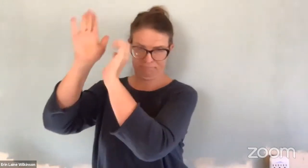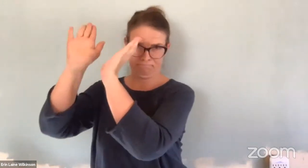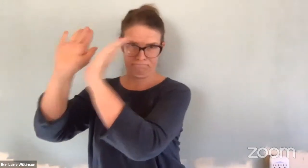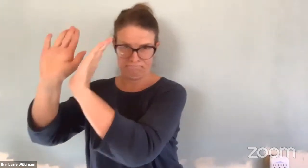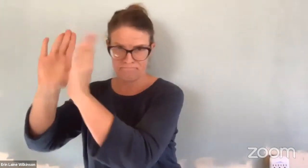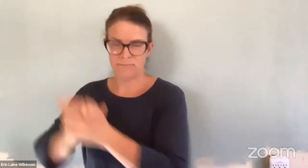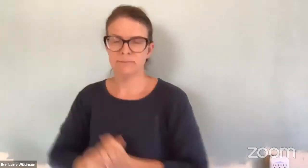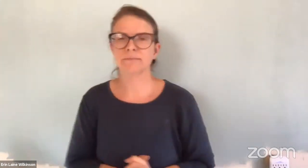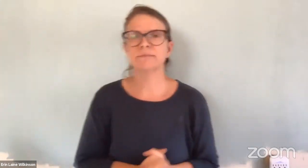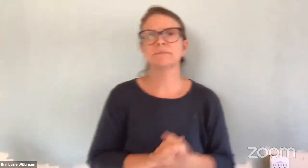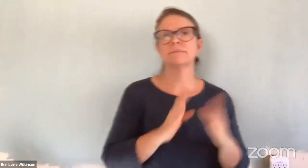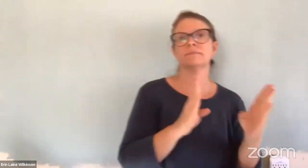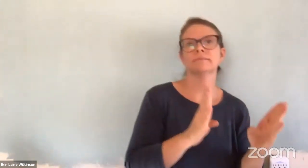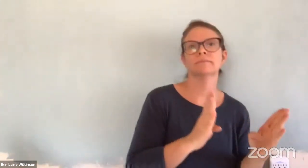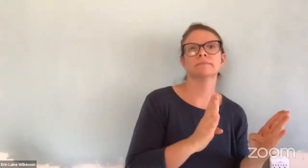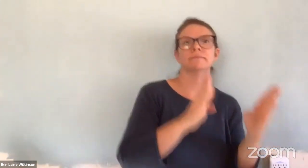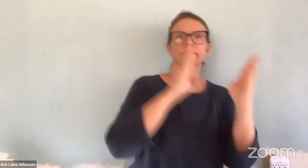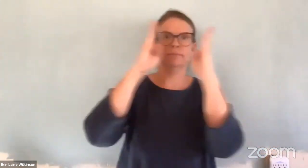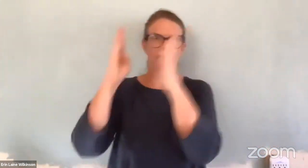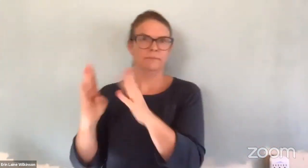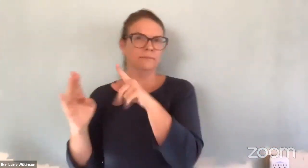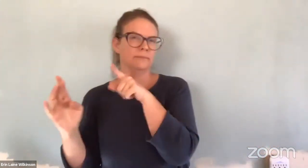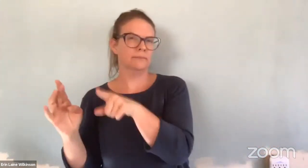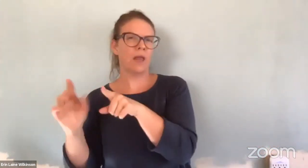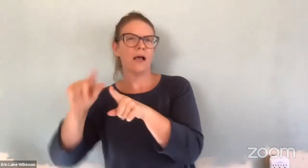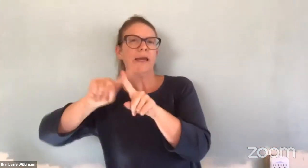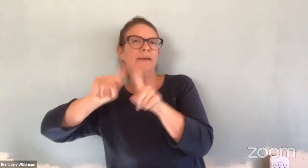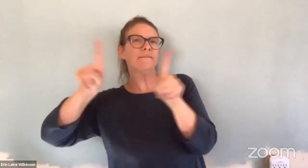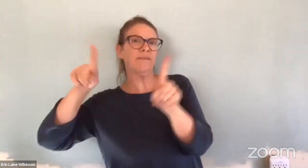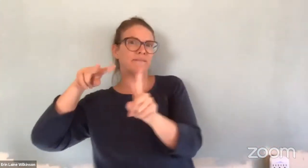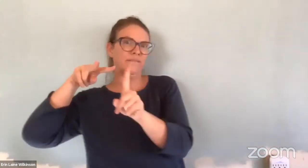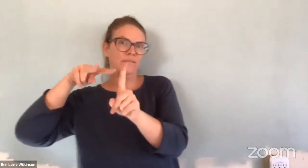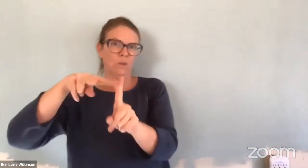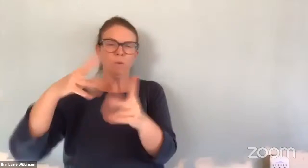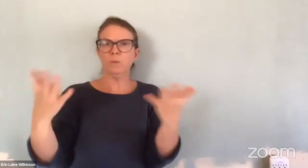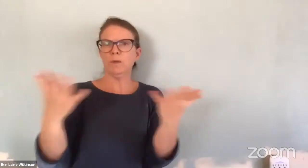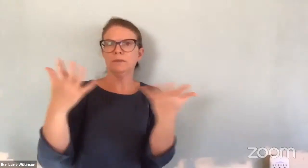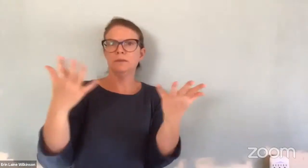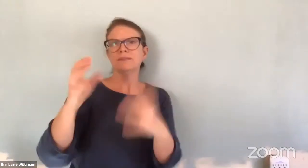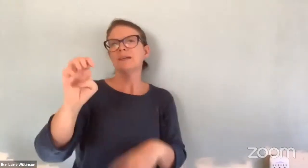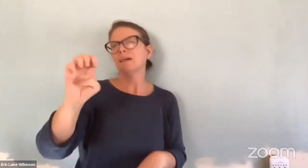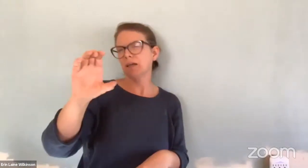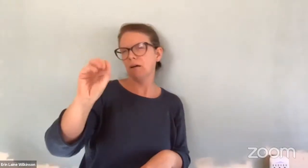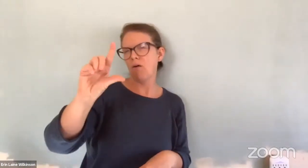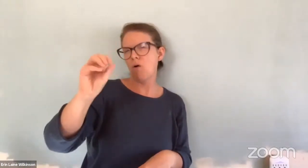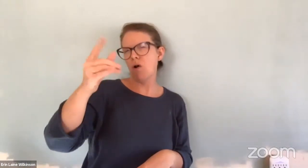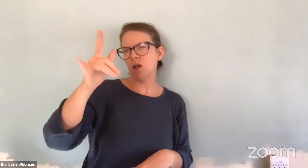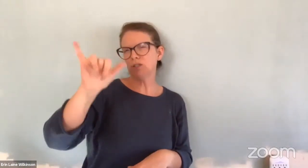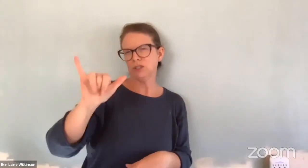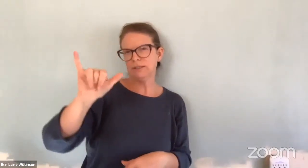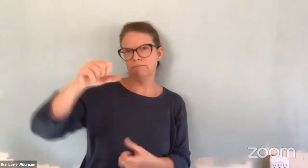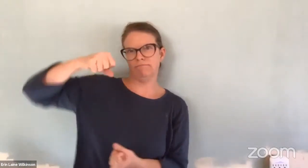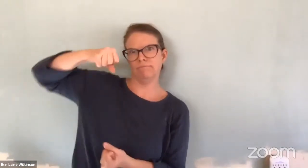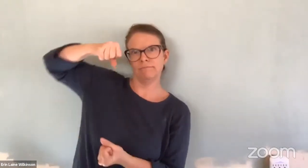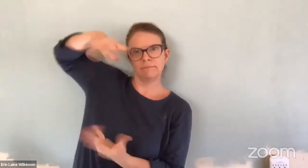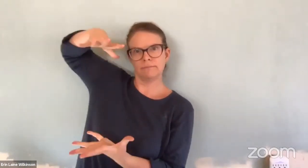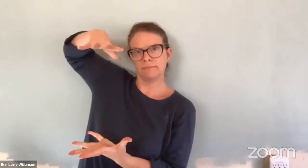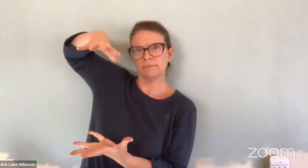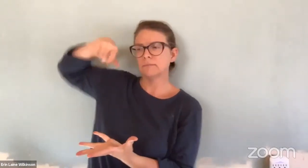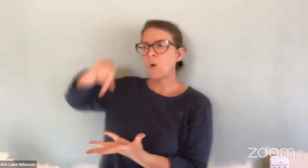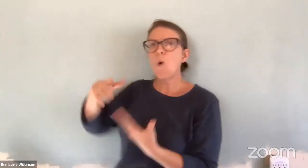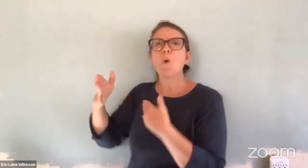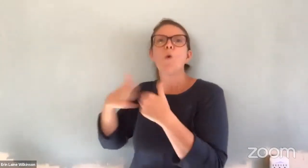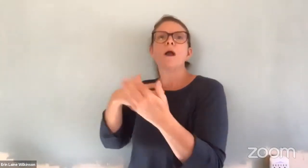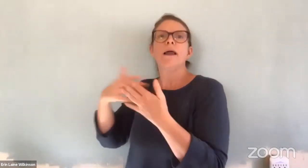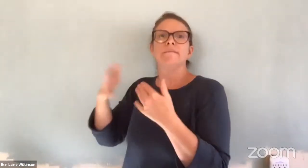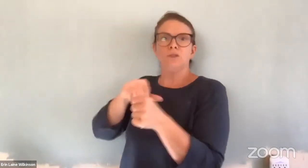And thinking about that growth along some type of unidirectional path. That's one view. So a different view, which what I've been